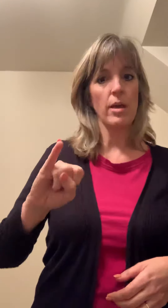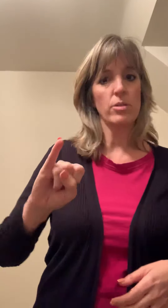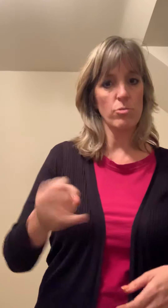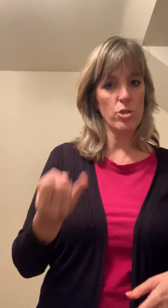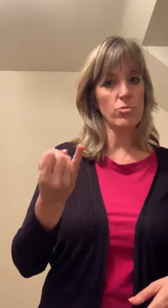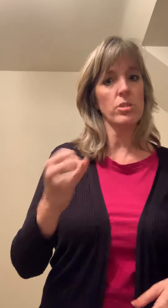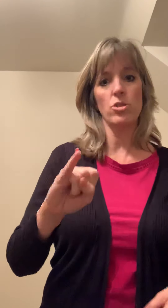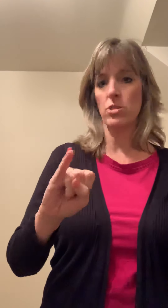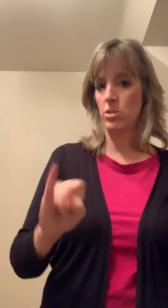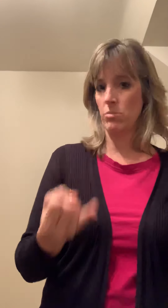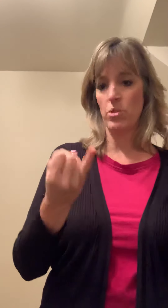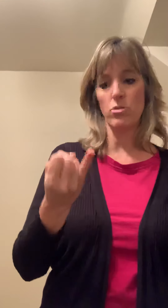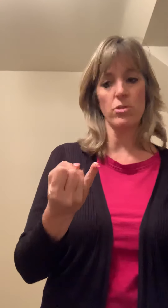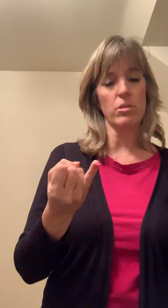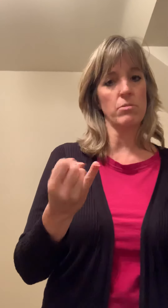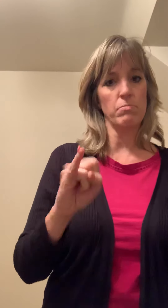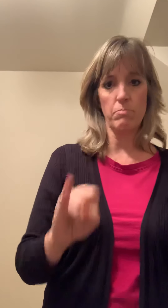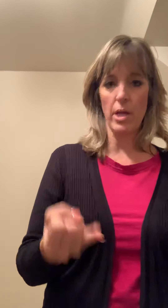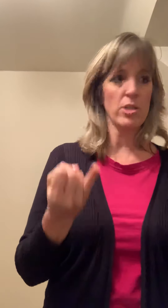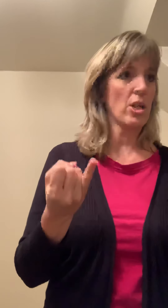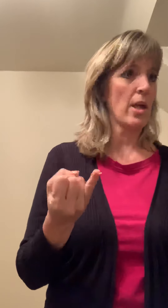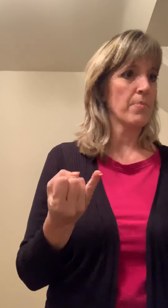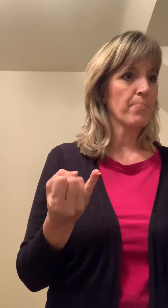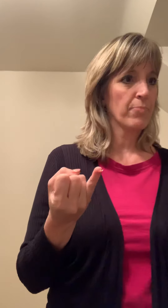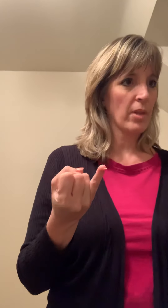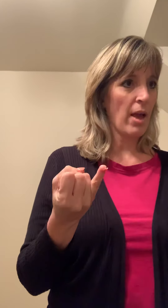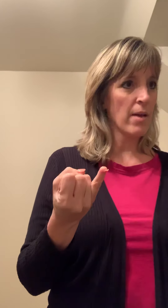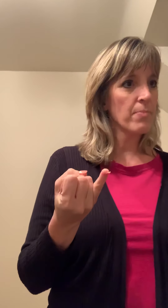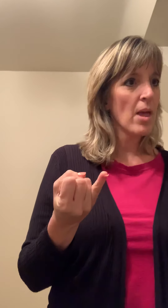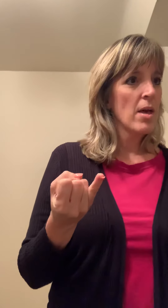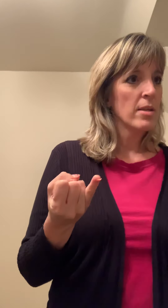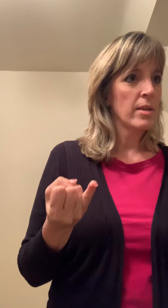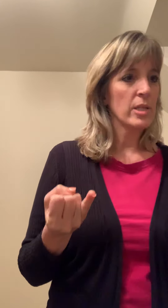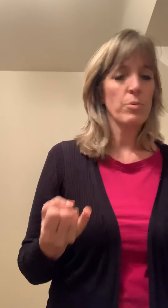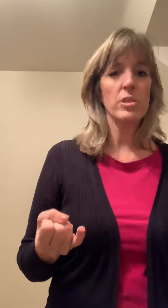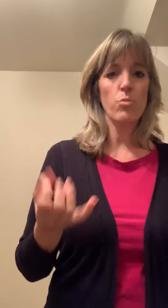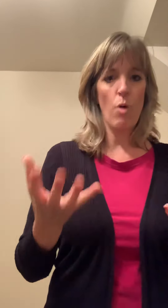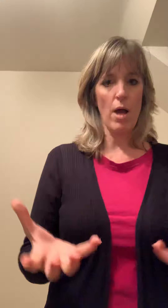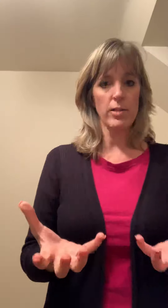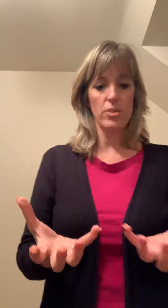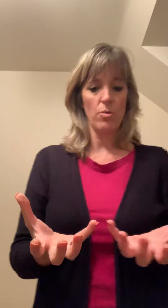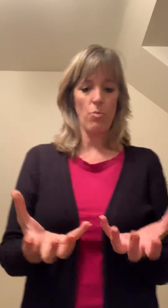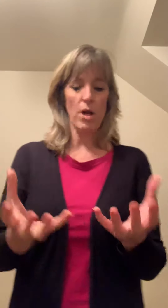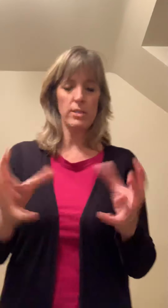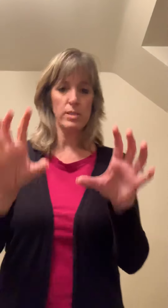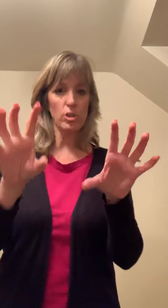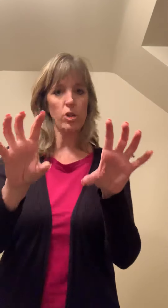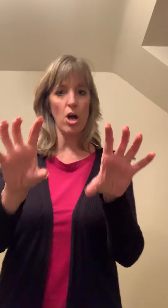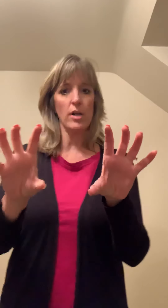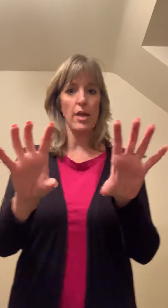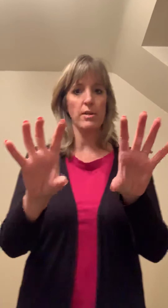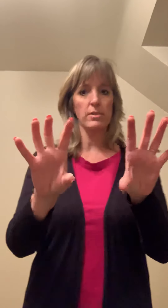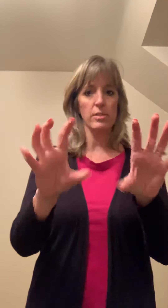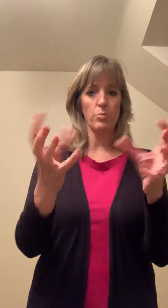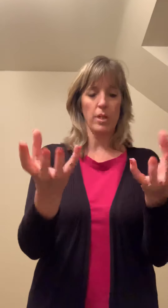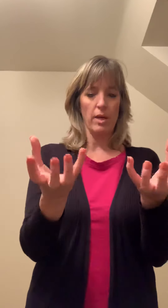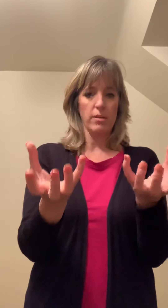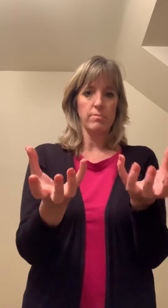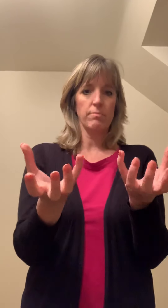so juice is just, you just make a J, okay? The next one is want. Want is claw hands, is what I